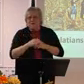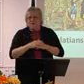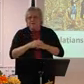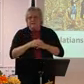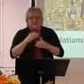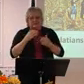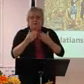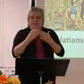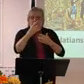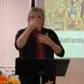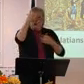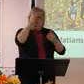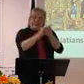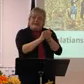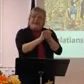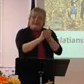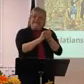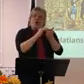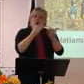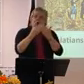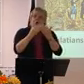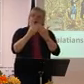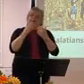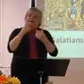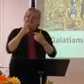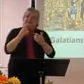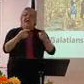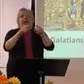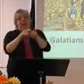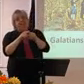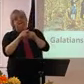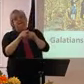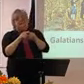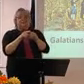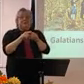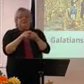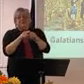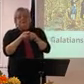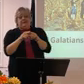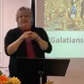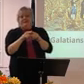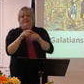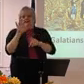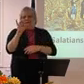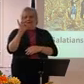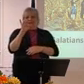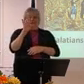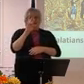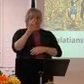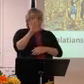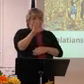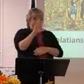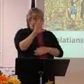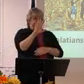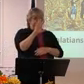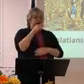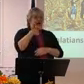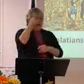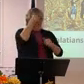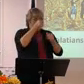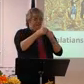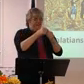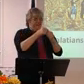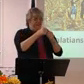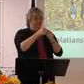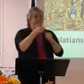Contrary to what the climate change people are saying. You see, in 1975, I remember